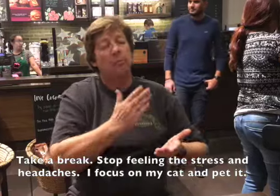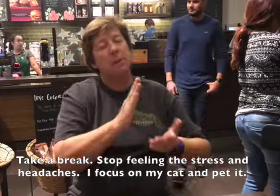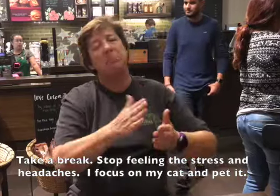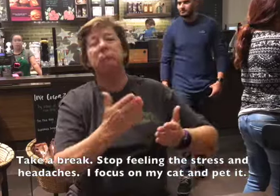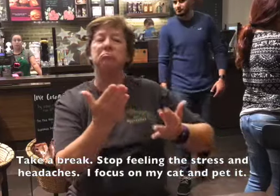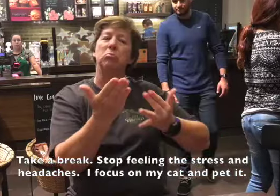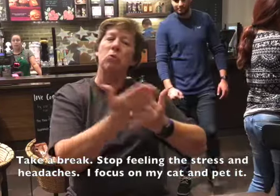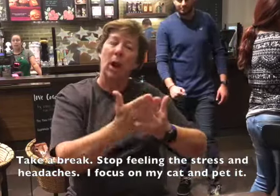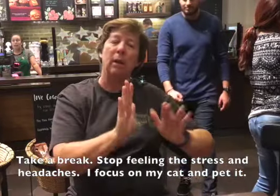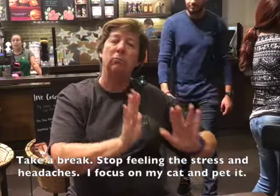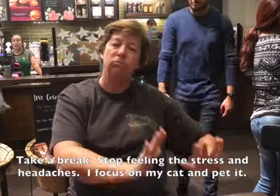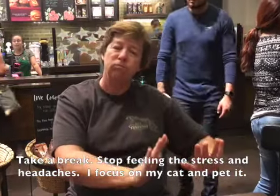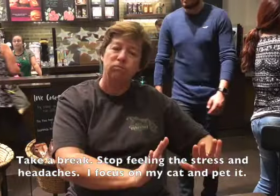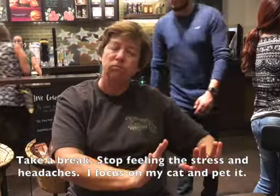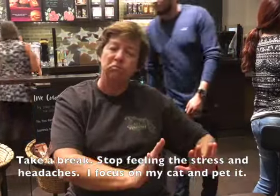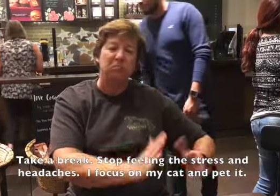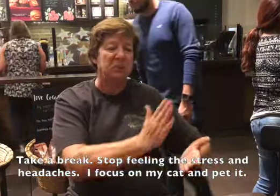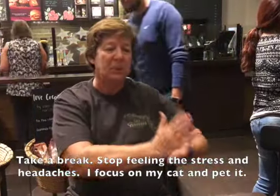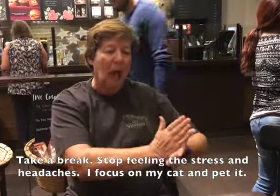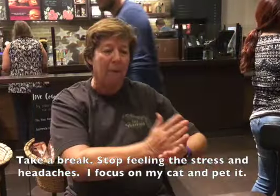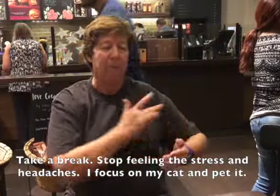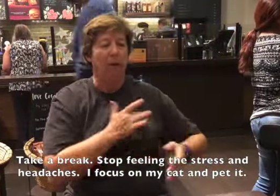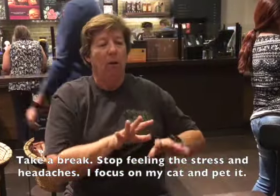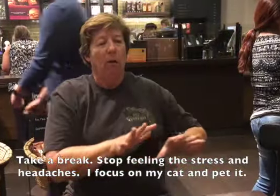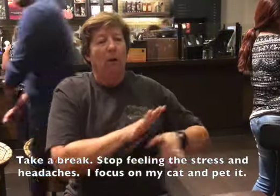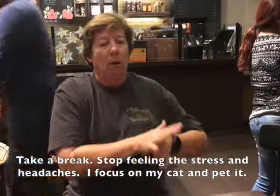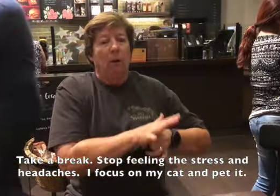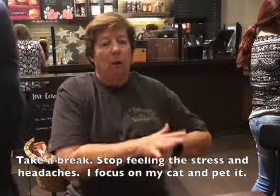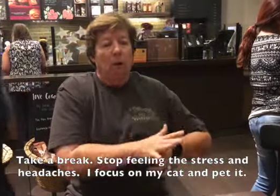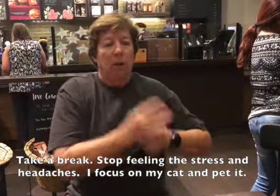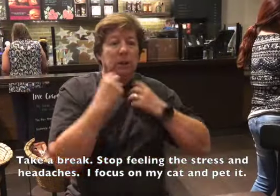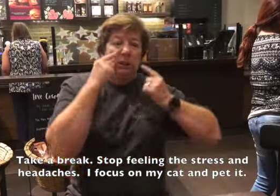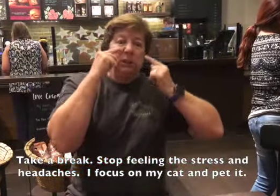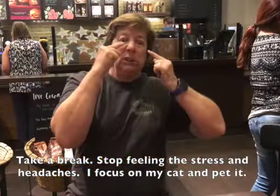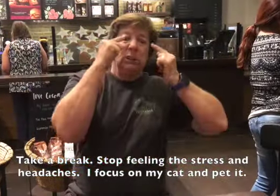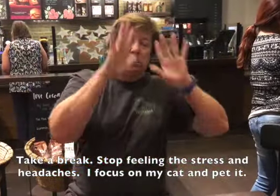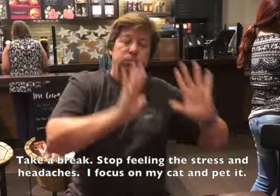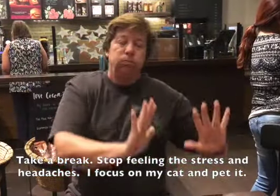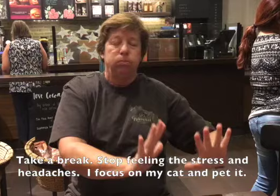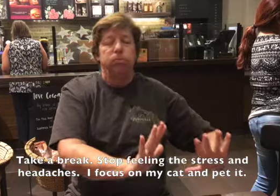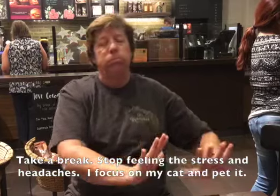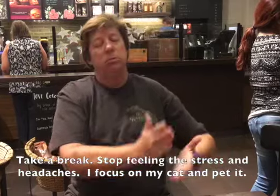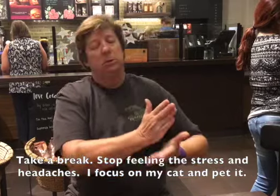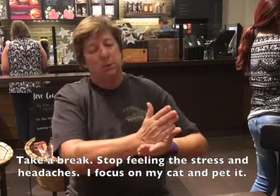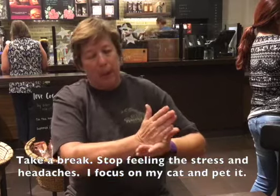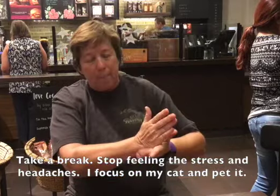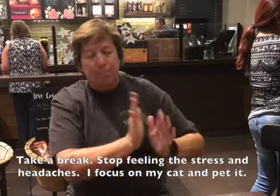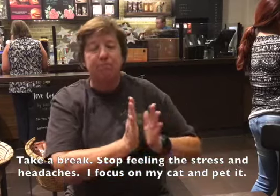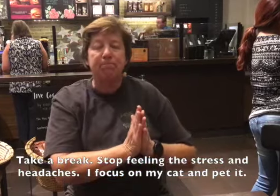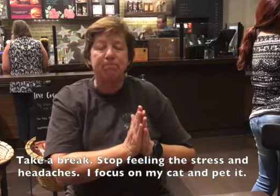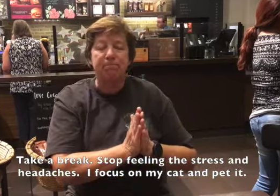Take a break. Stop feeling the stress and headaches. I focus on my cat and pet it.